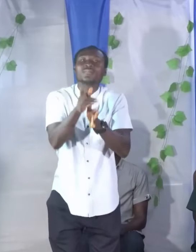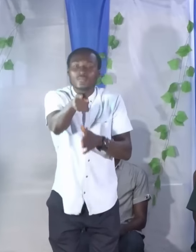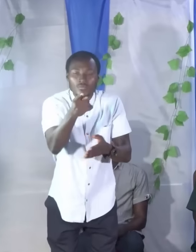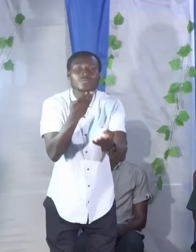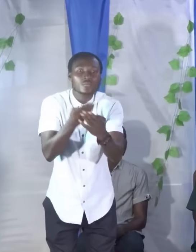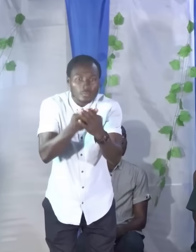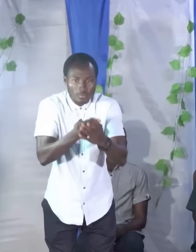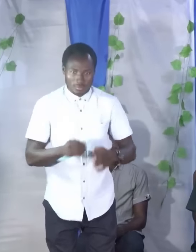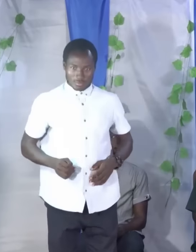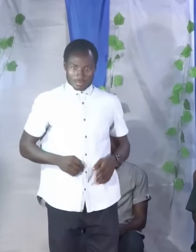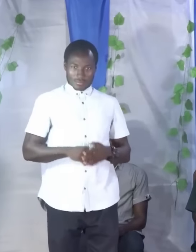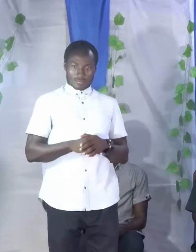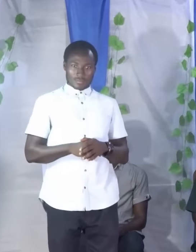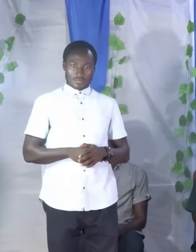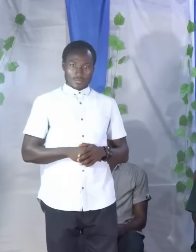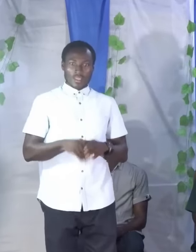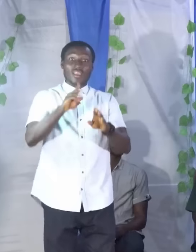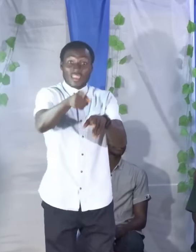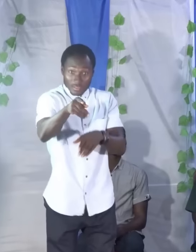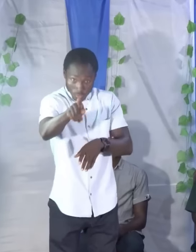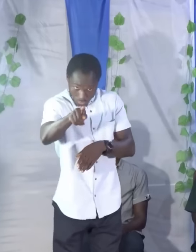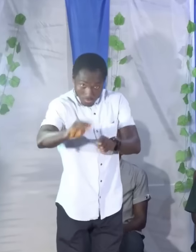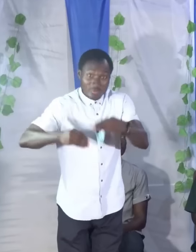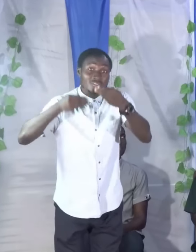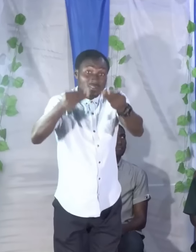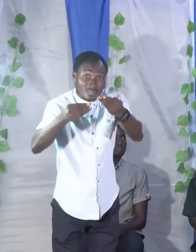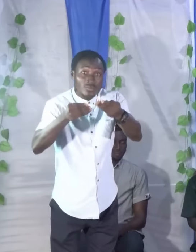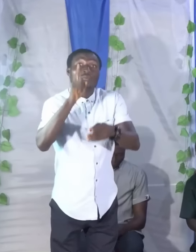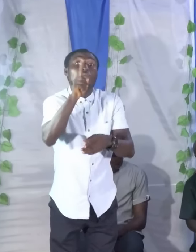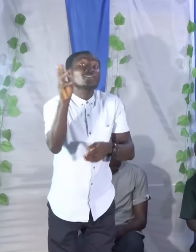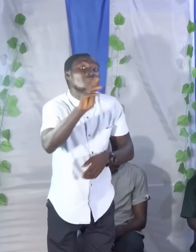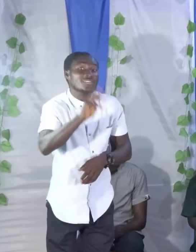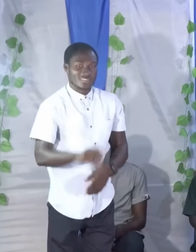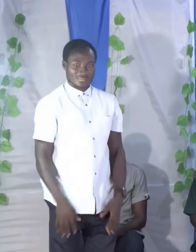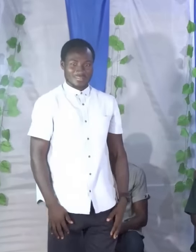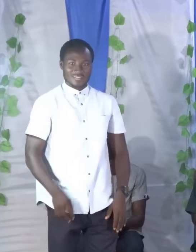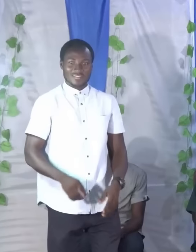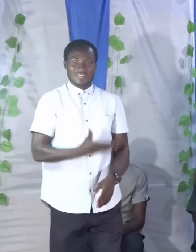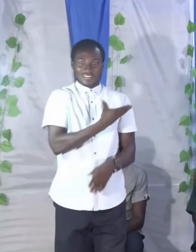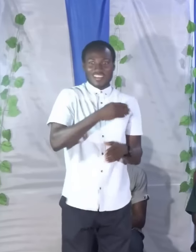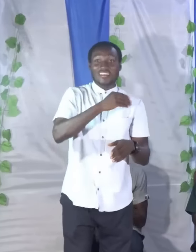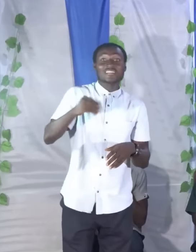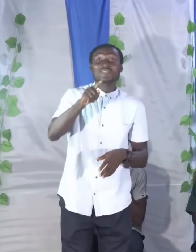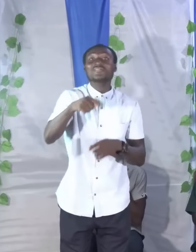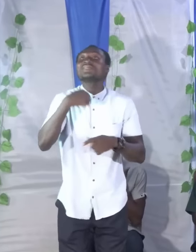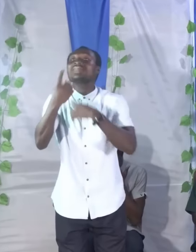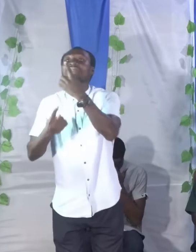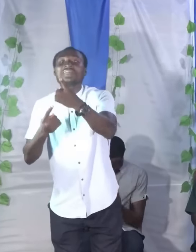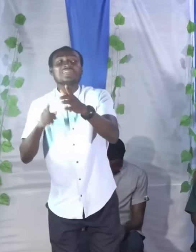so a o ti sa kwa na brother o free heko me de ma ma ge se papa na me ye